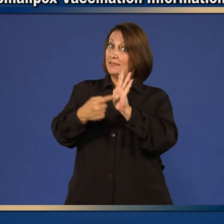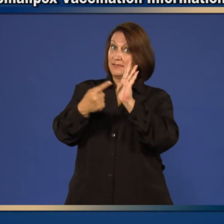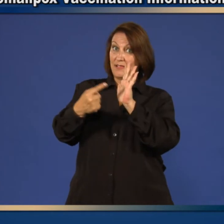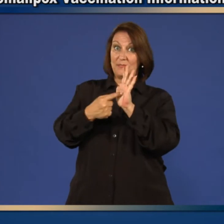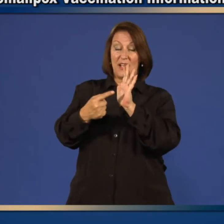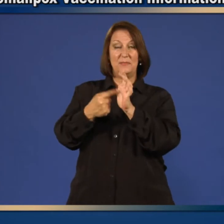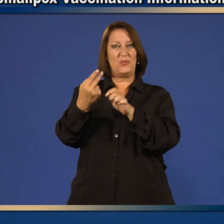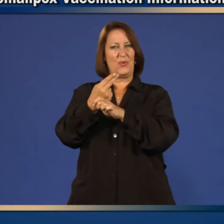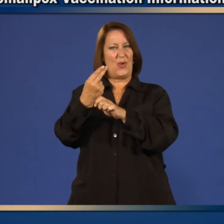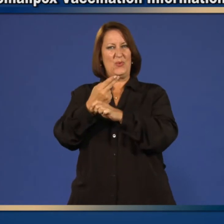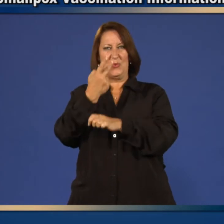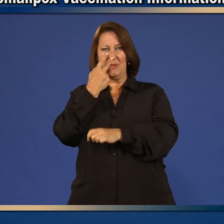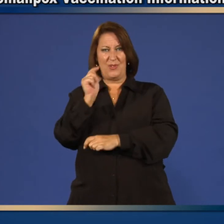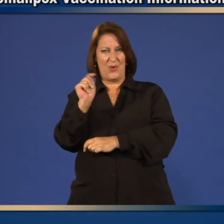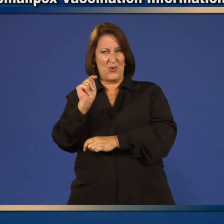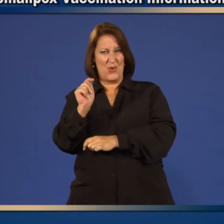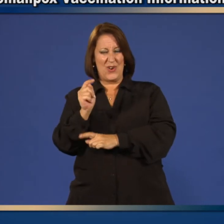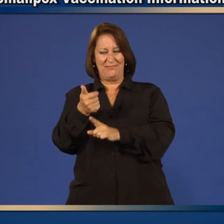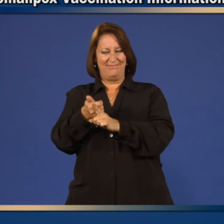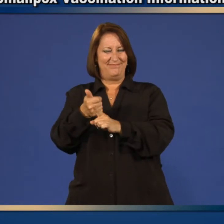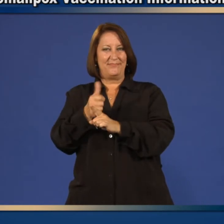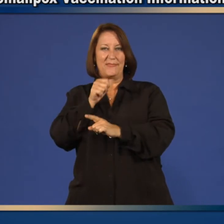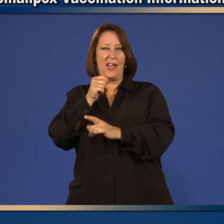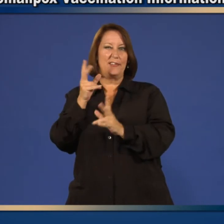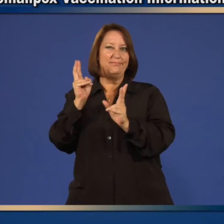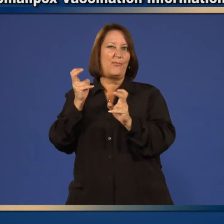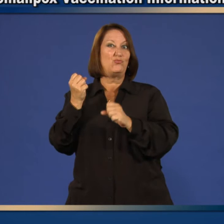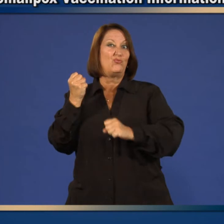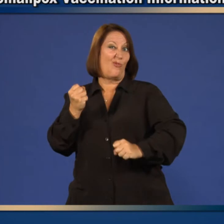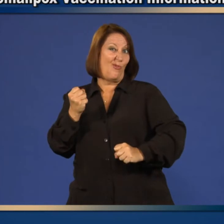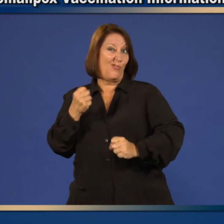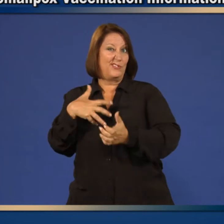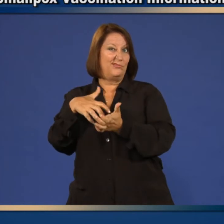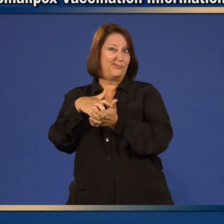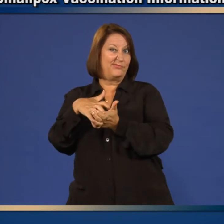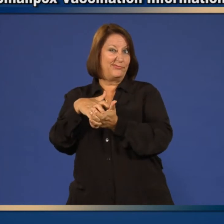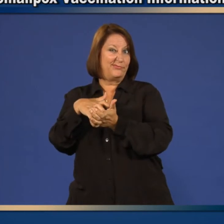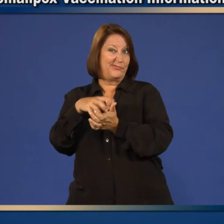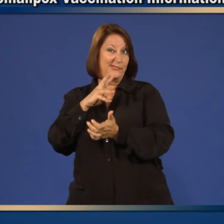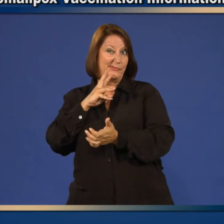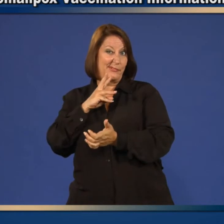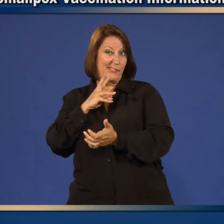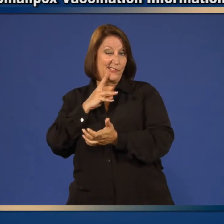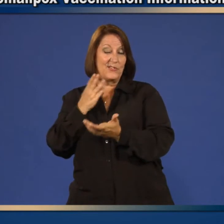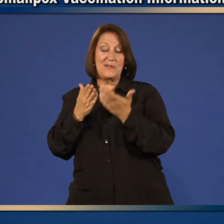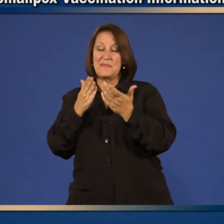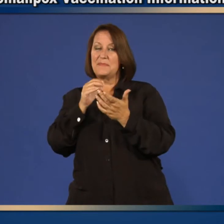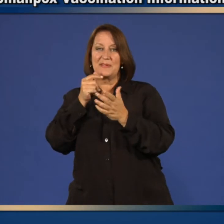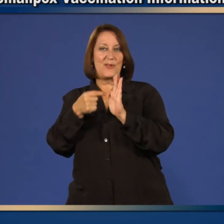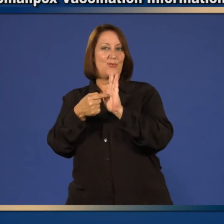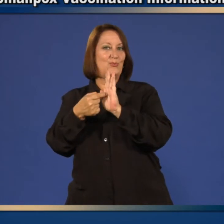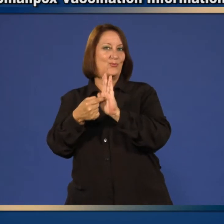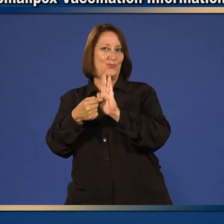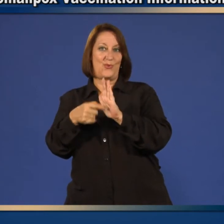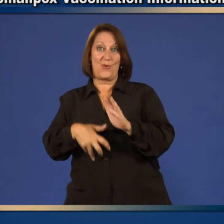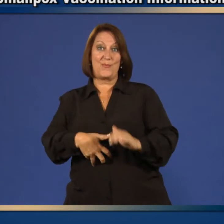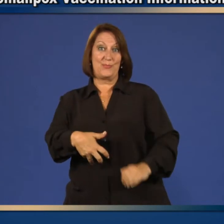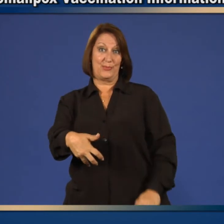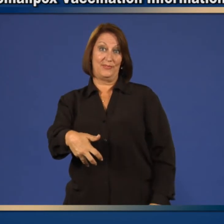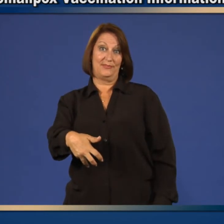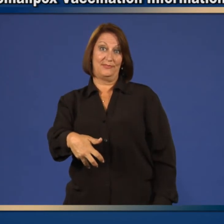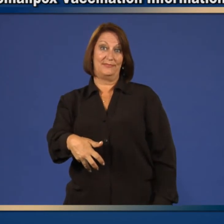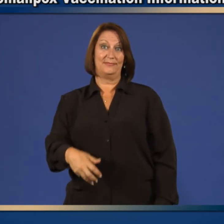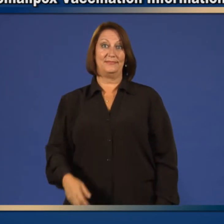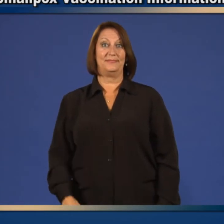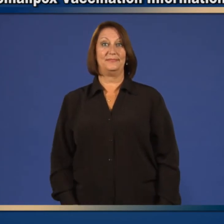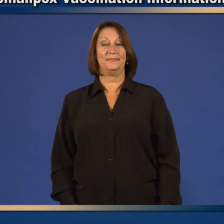In addition, sometimes a test performed on dilute, watered down urine may not be